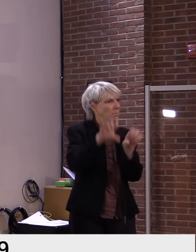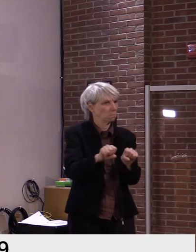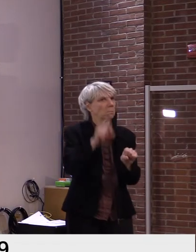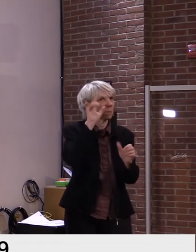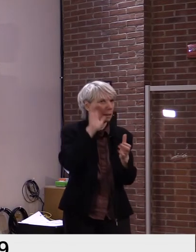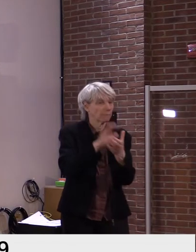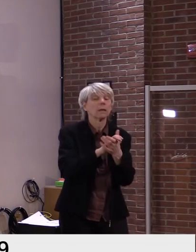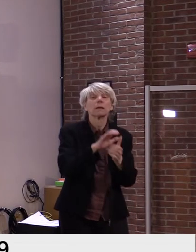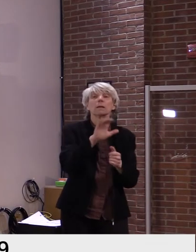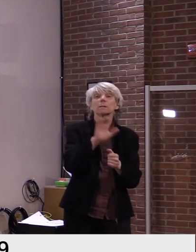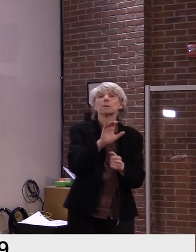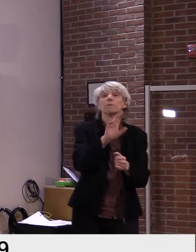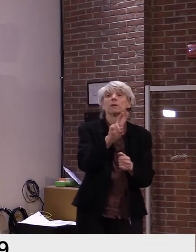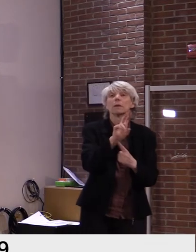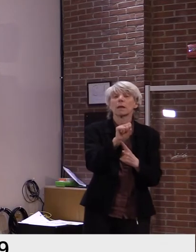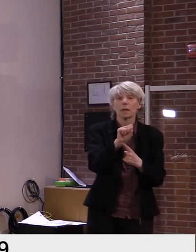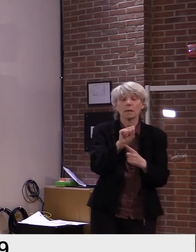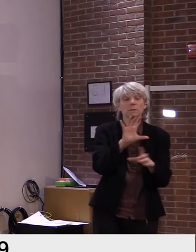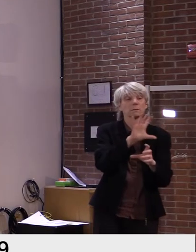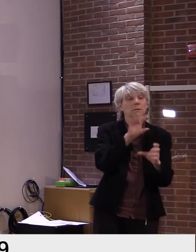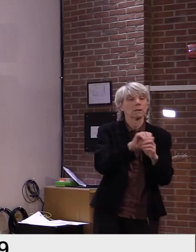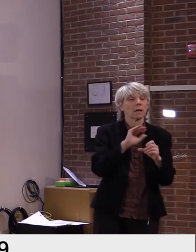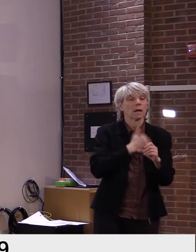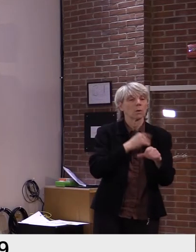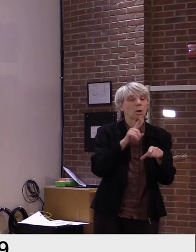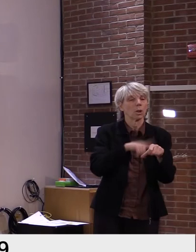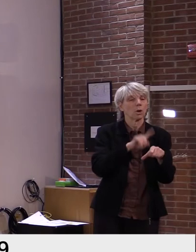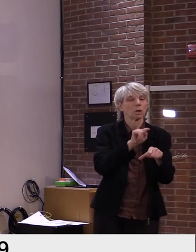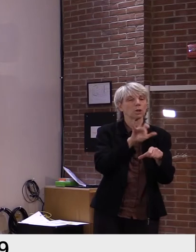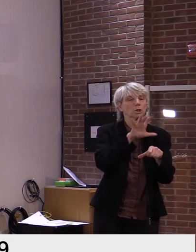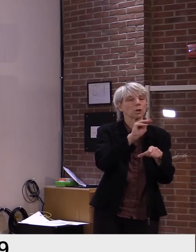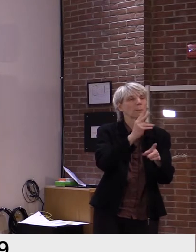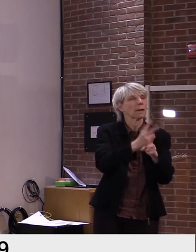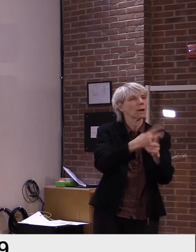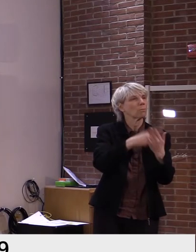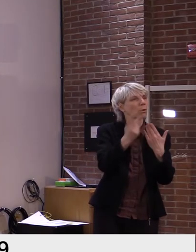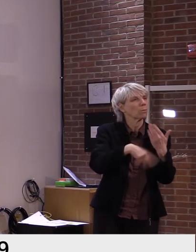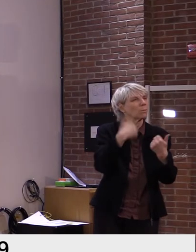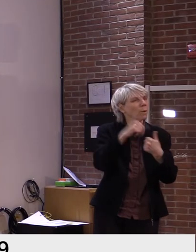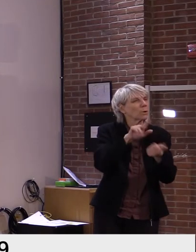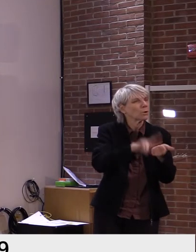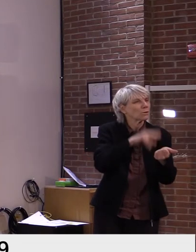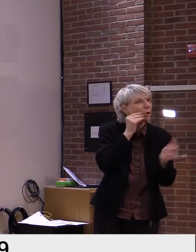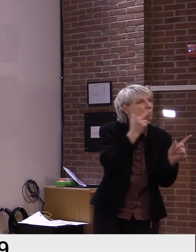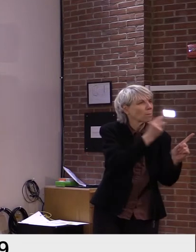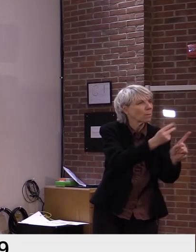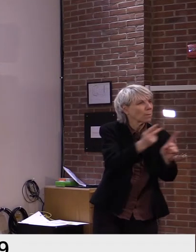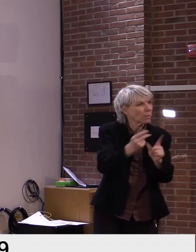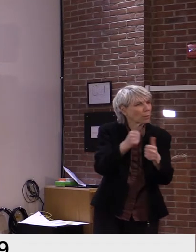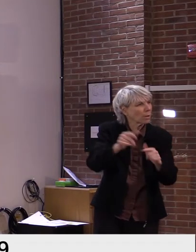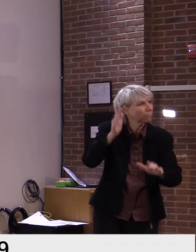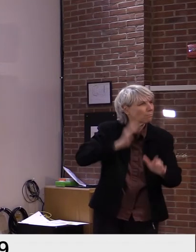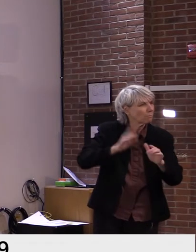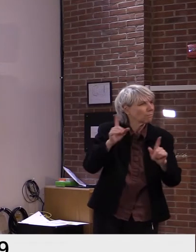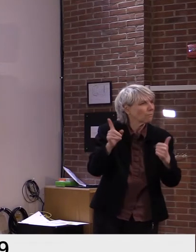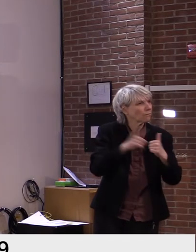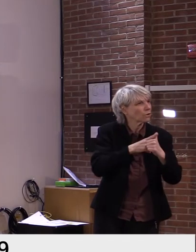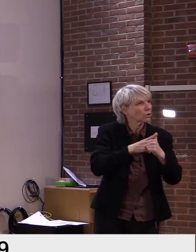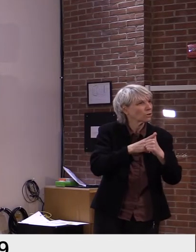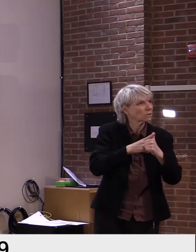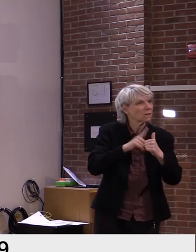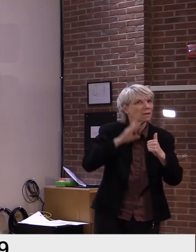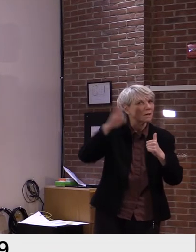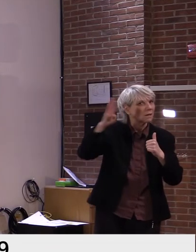in our long-term care program. As you know, we started out vaccinating long-term care with the federal pharmacy